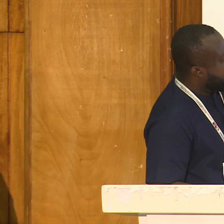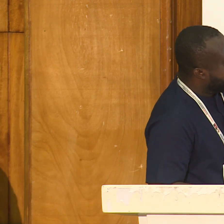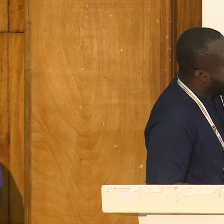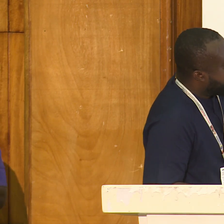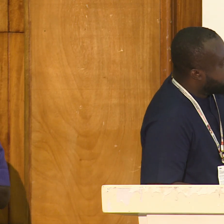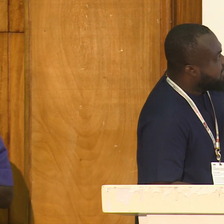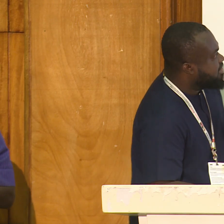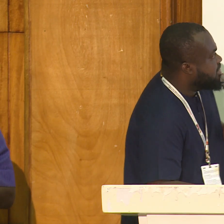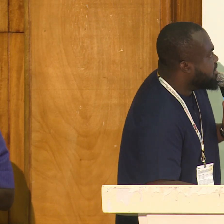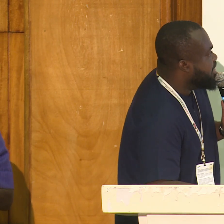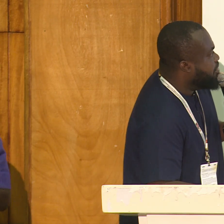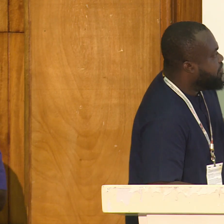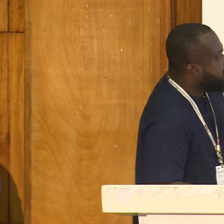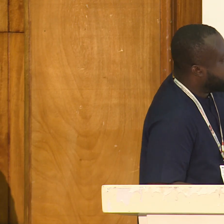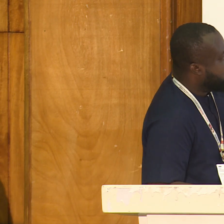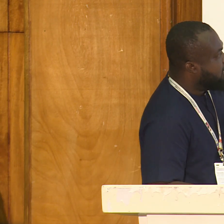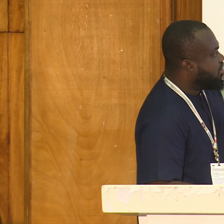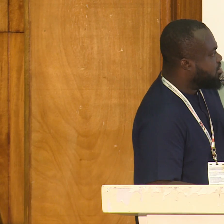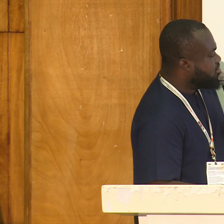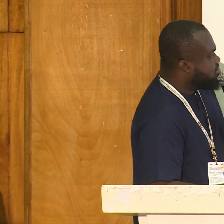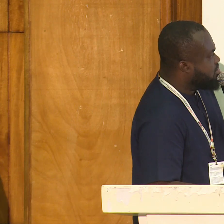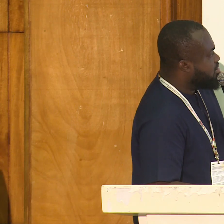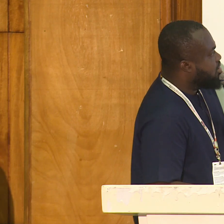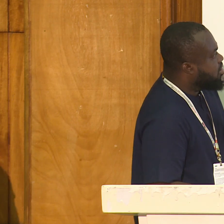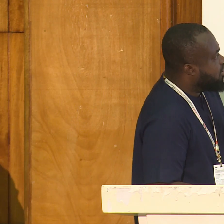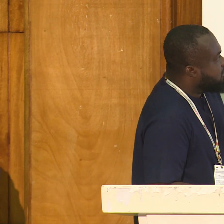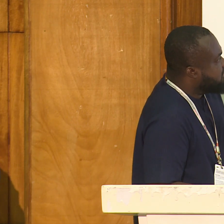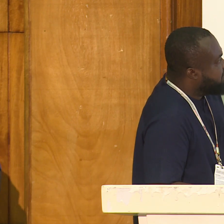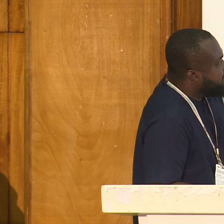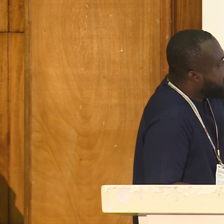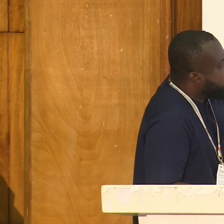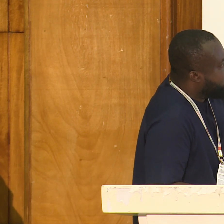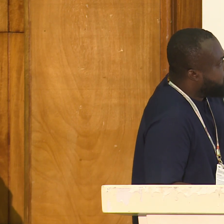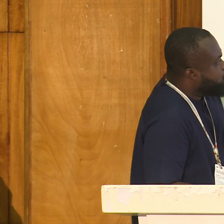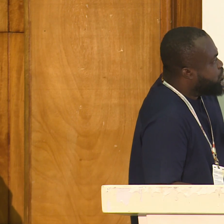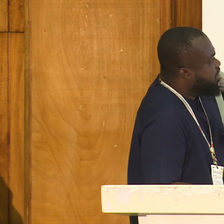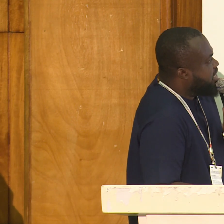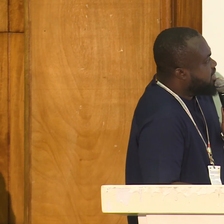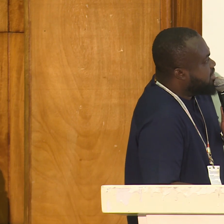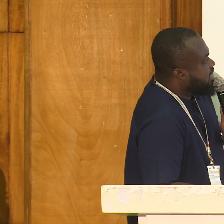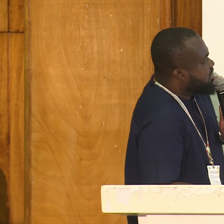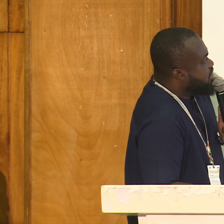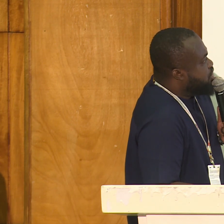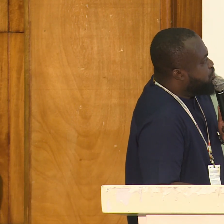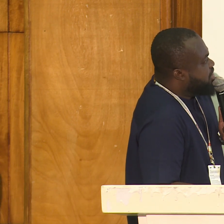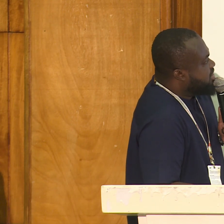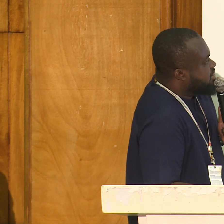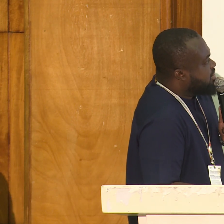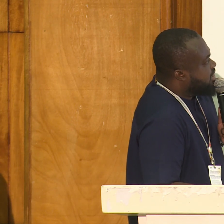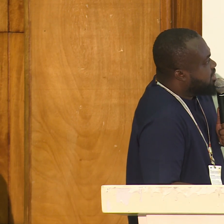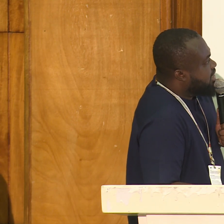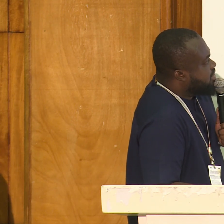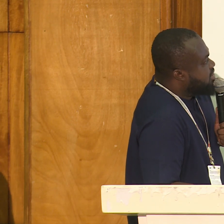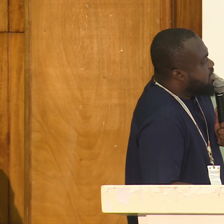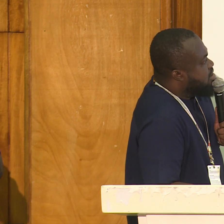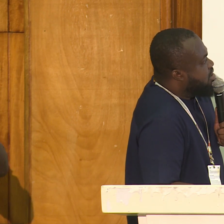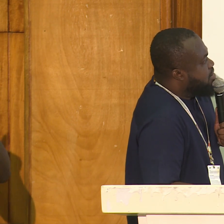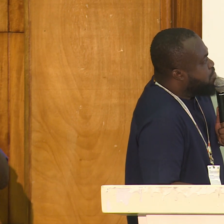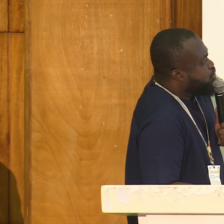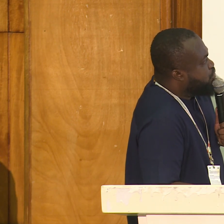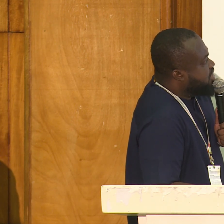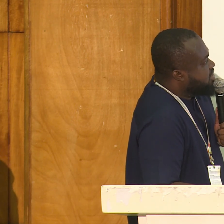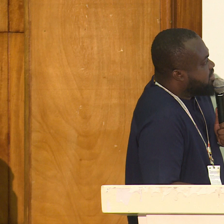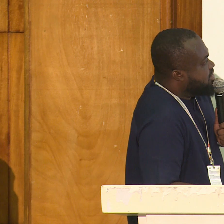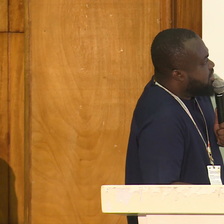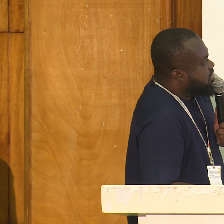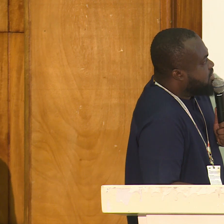In terms of accessing the regional divide, you would realize that regions such as